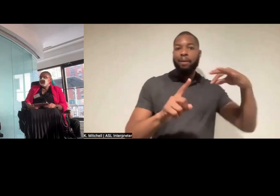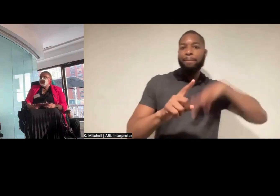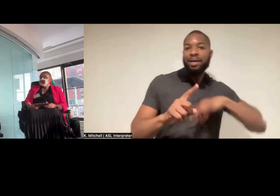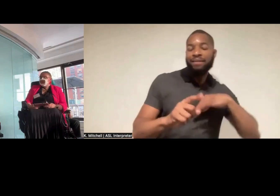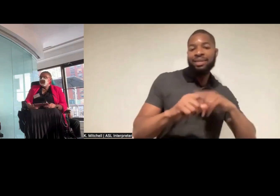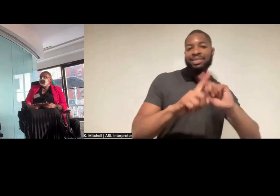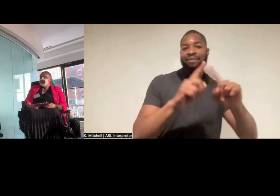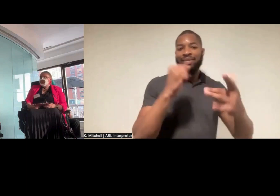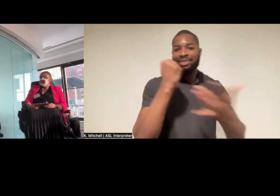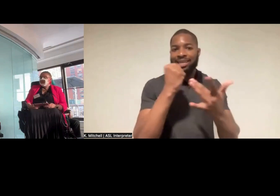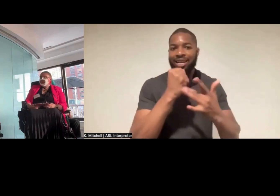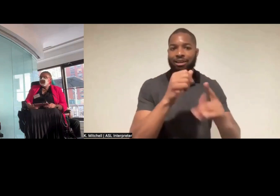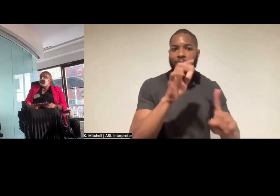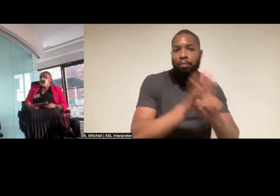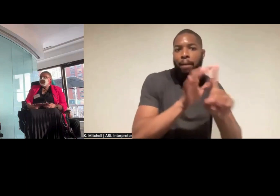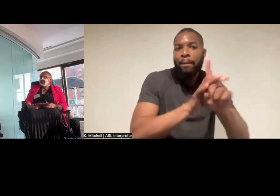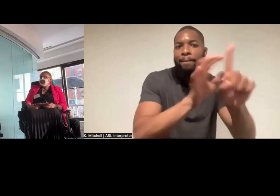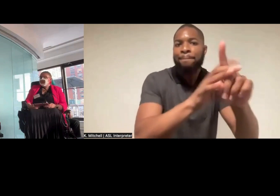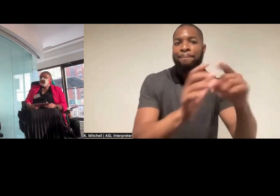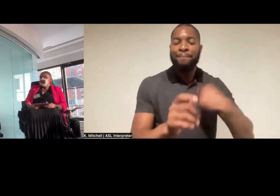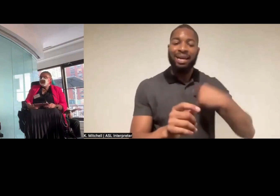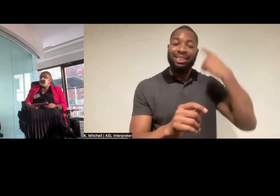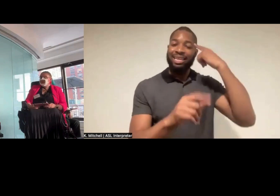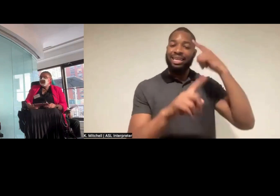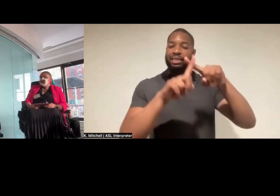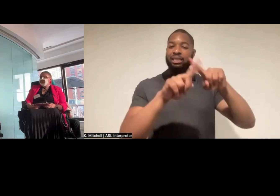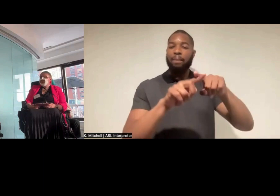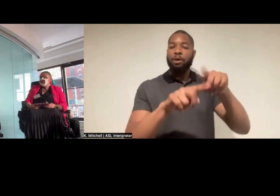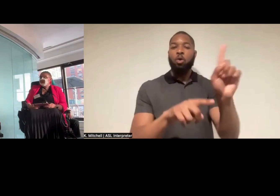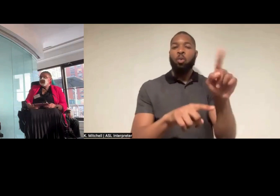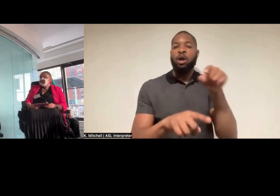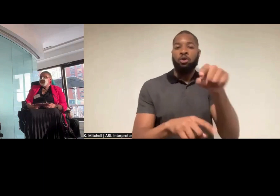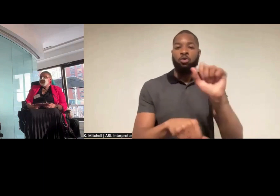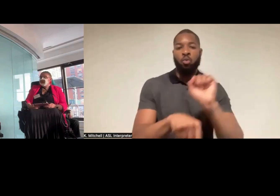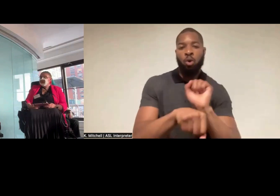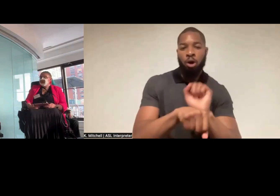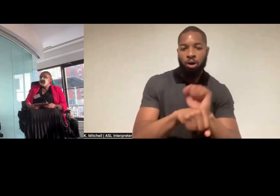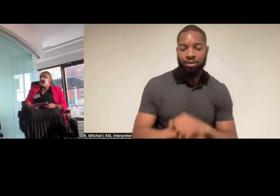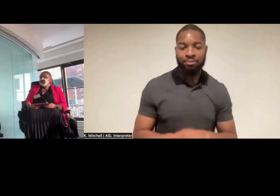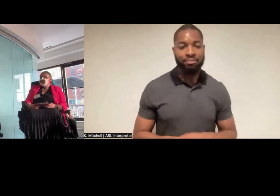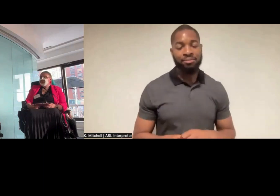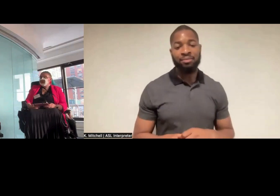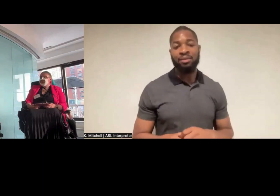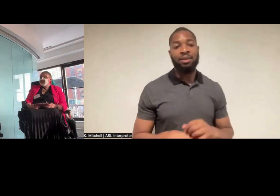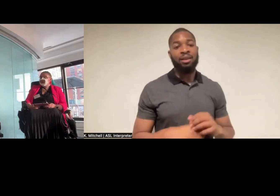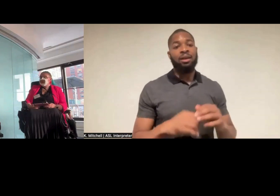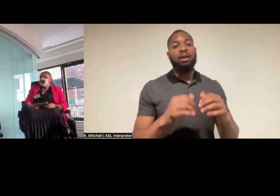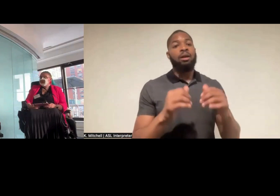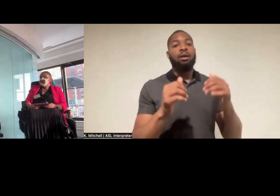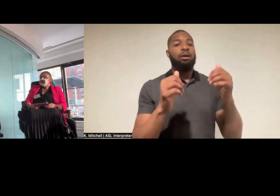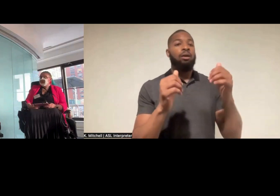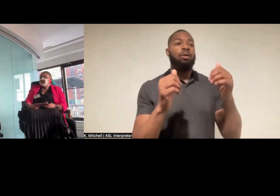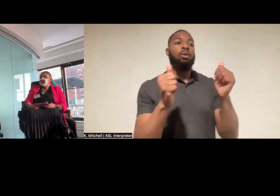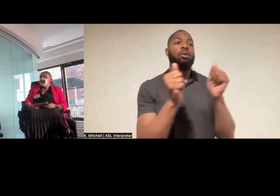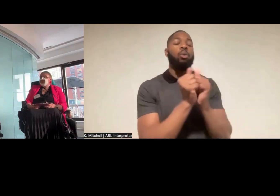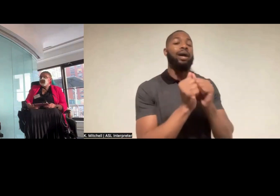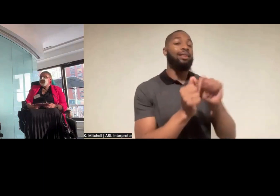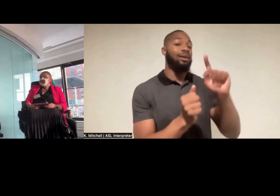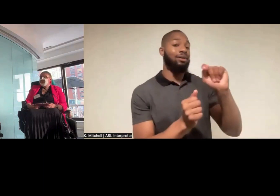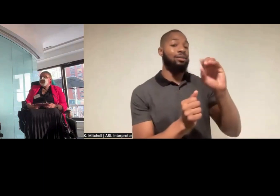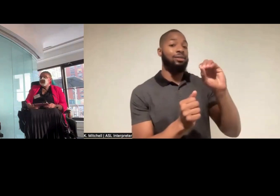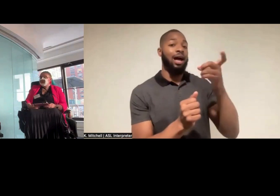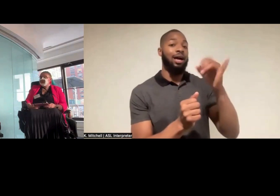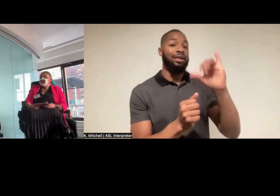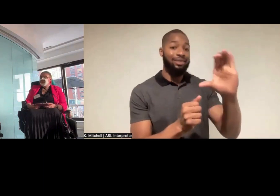going to depend on where you're working, because there's going to be resistance within the toxic workplace cultures, and there's going